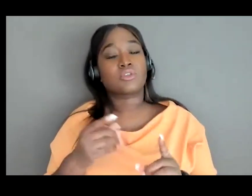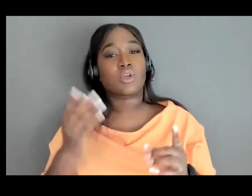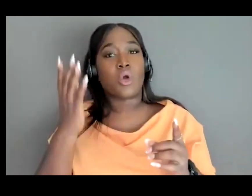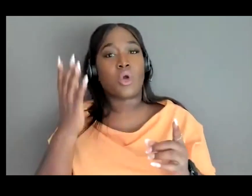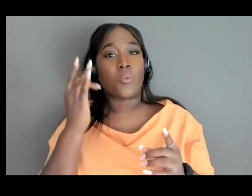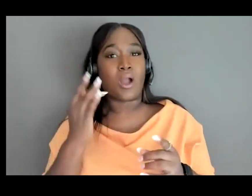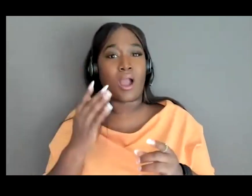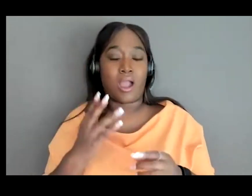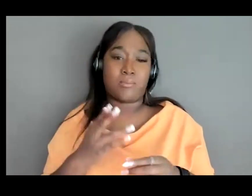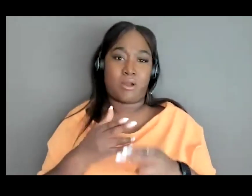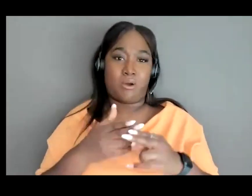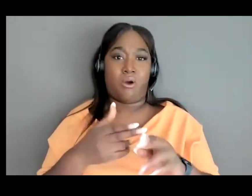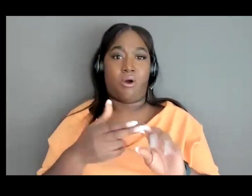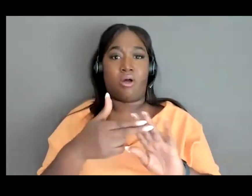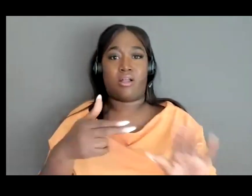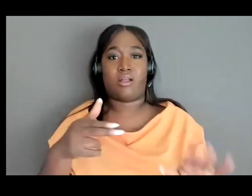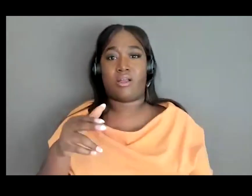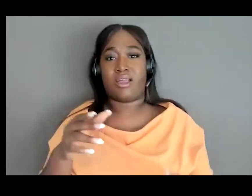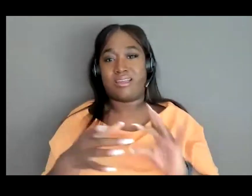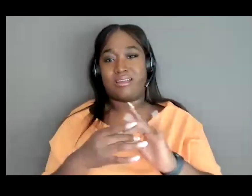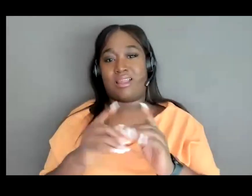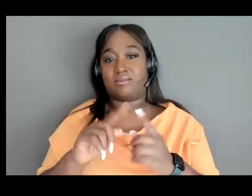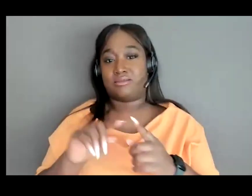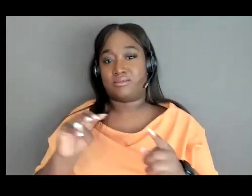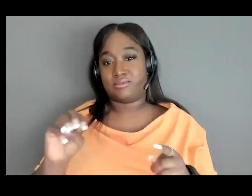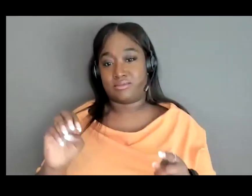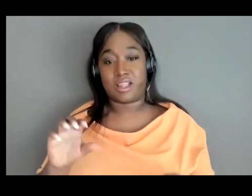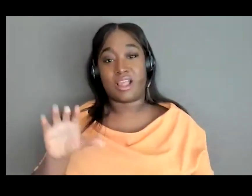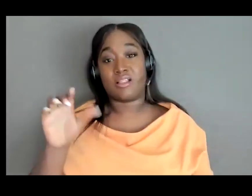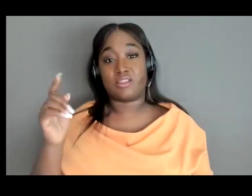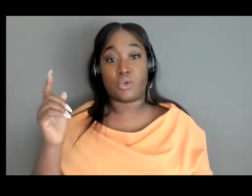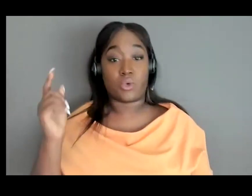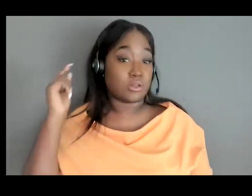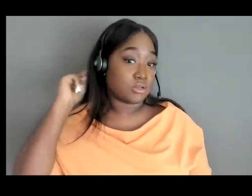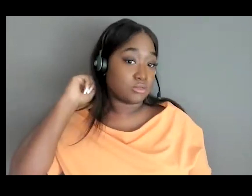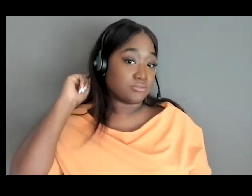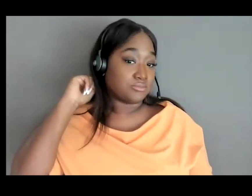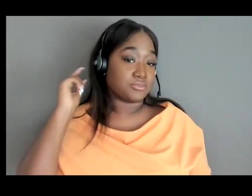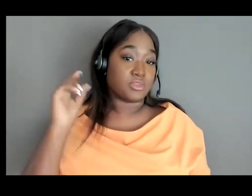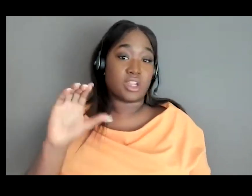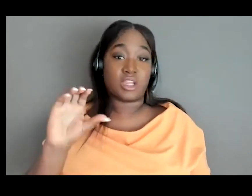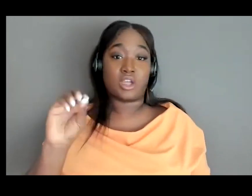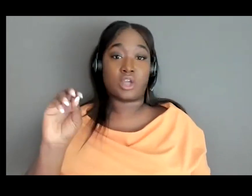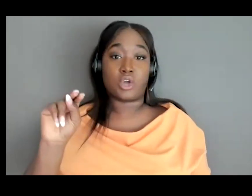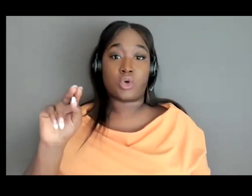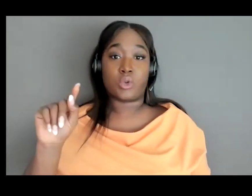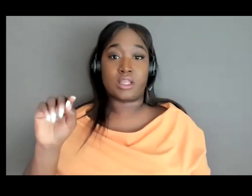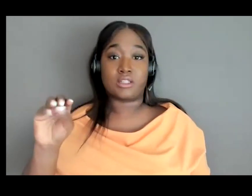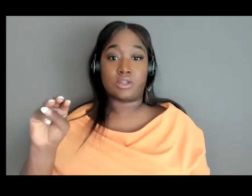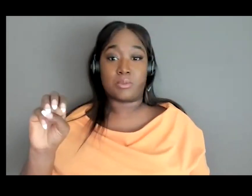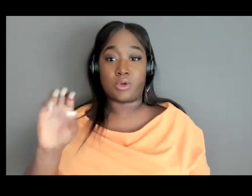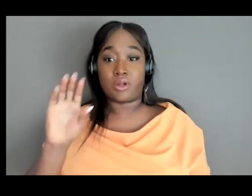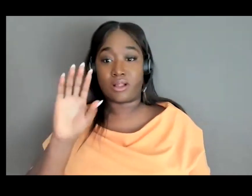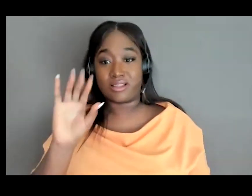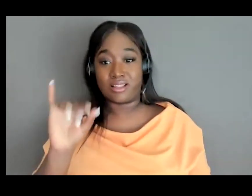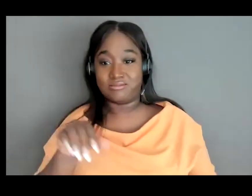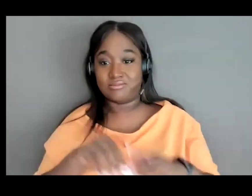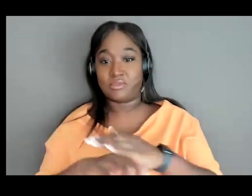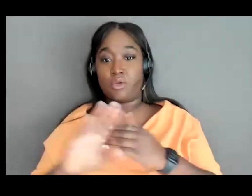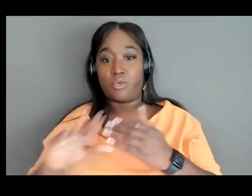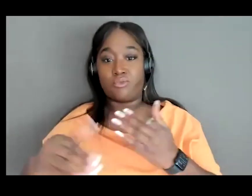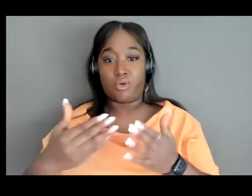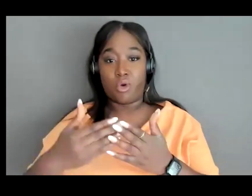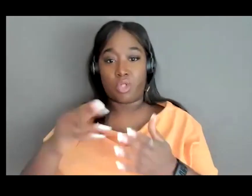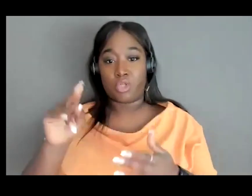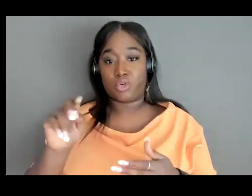am I calling it the connectome? In neuroscience and in artificial intelligence, the connectome is the map of all of the axons